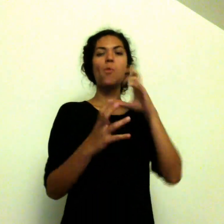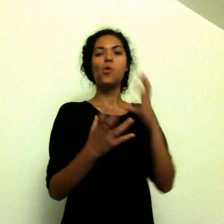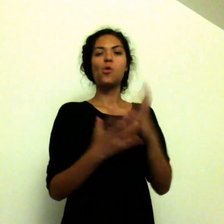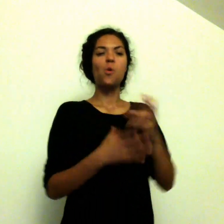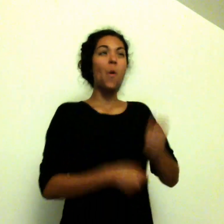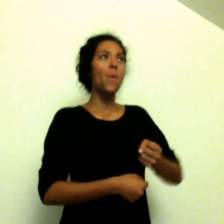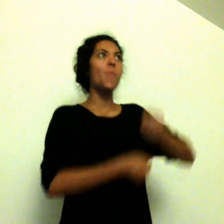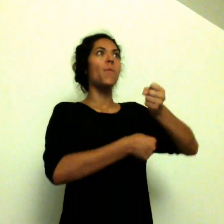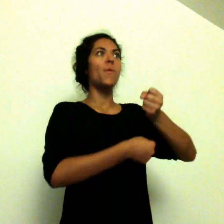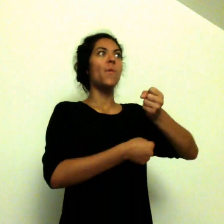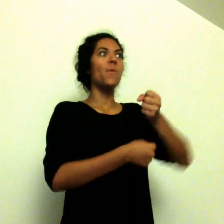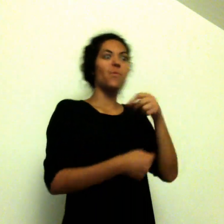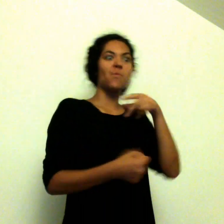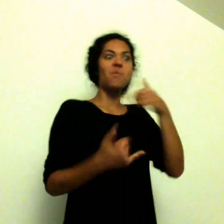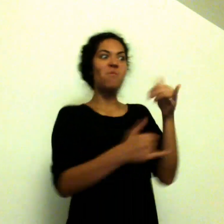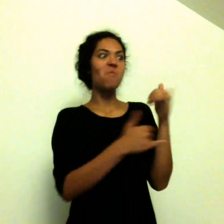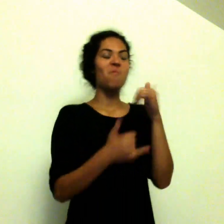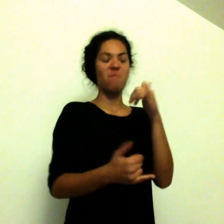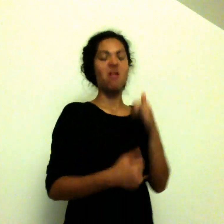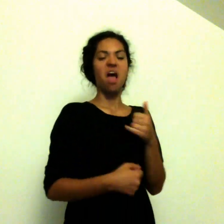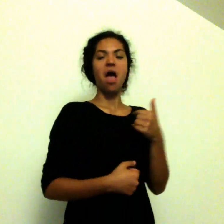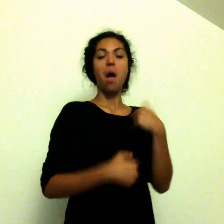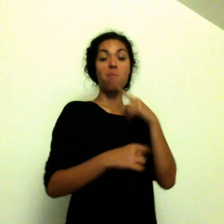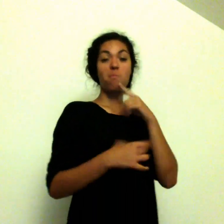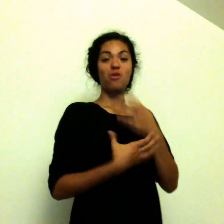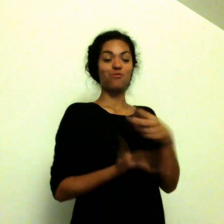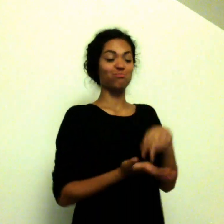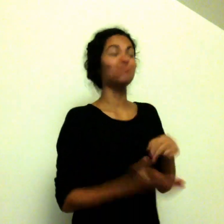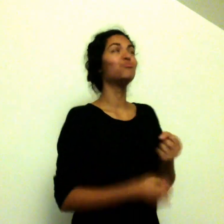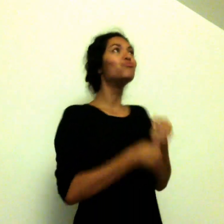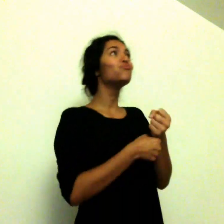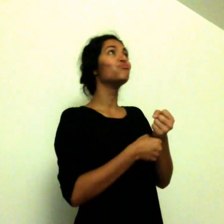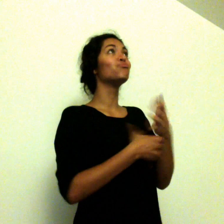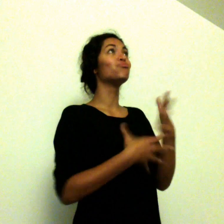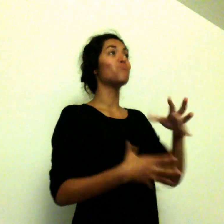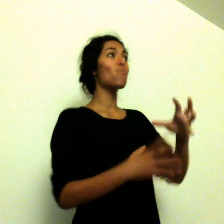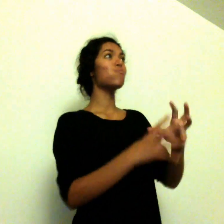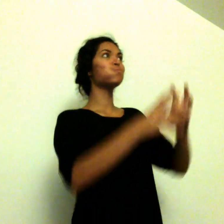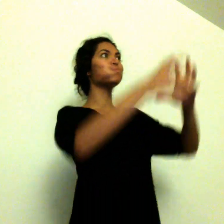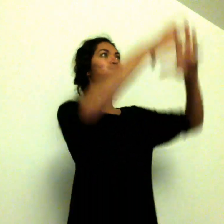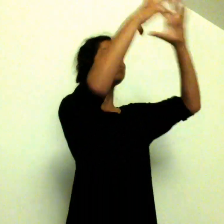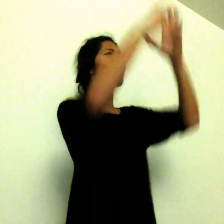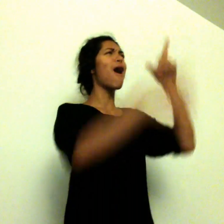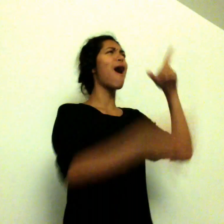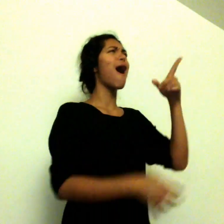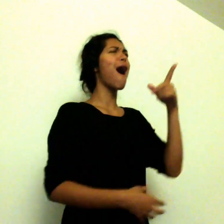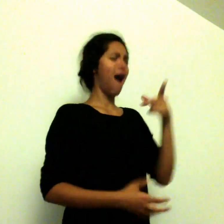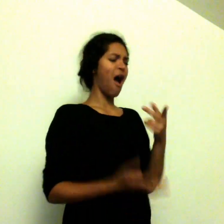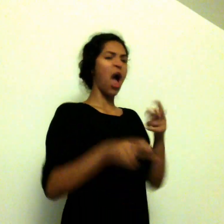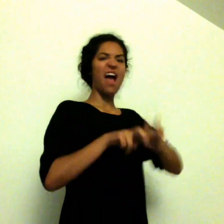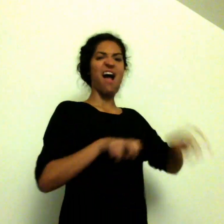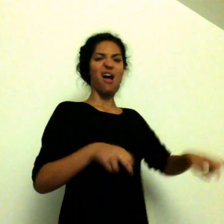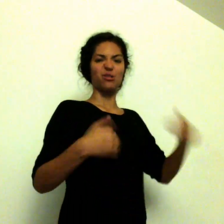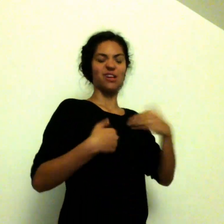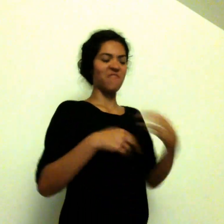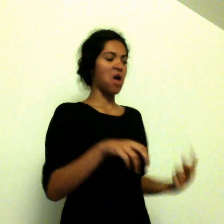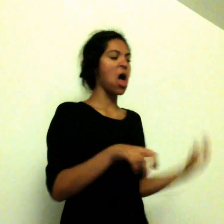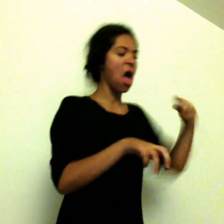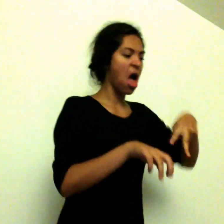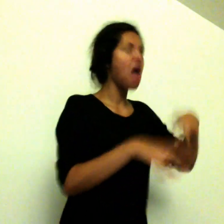He enjoyed that. Then he'd step on top of the sofa and pull it down. He liked it, so he did it again. Let the balloon go. It would go to the ceiling,